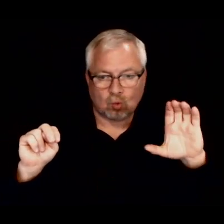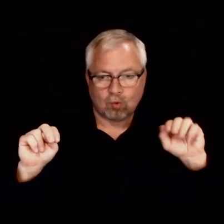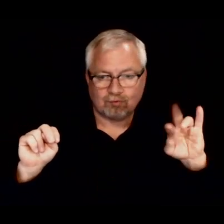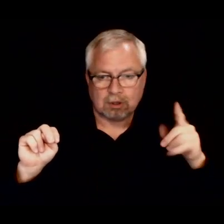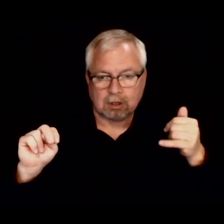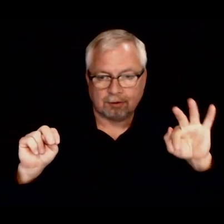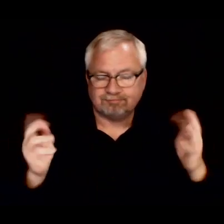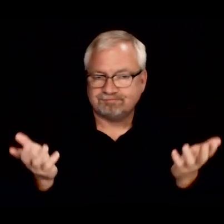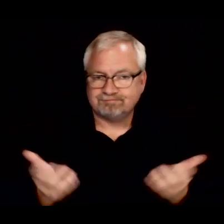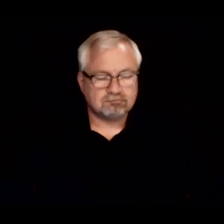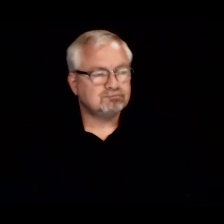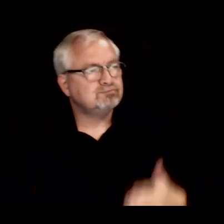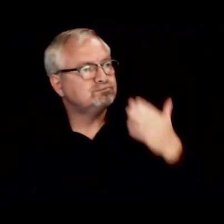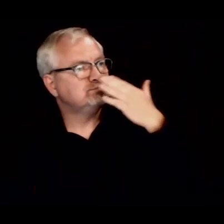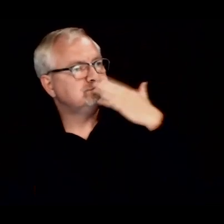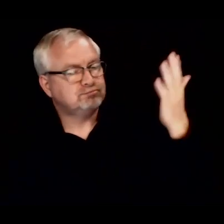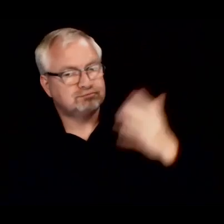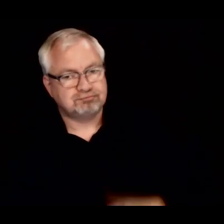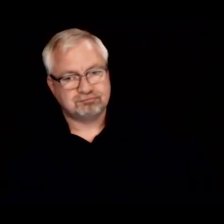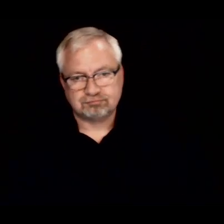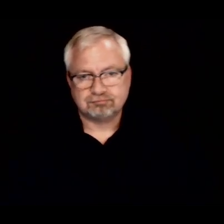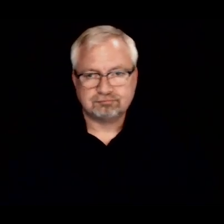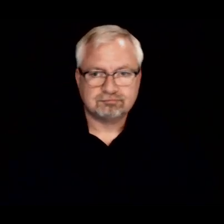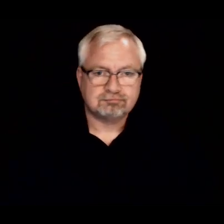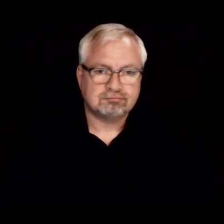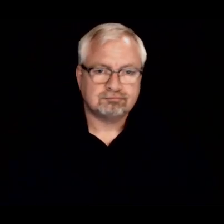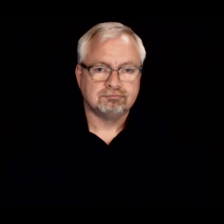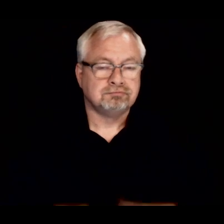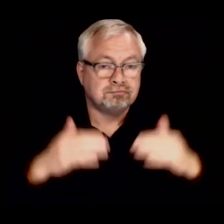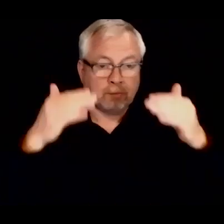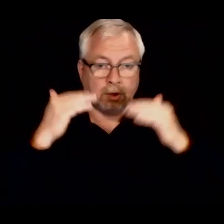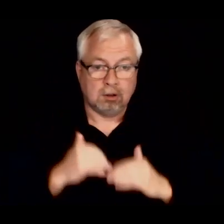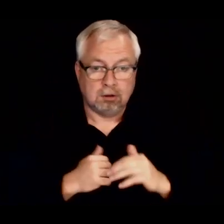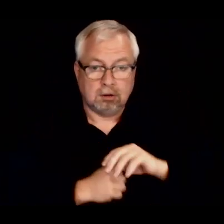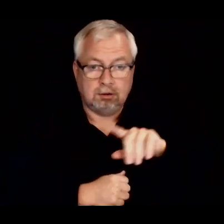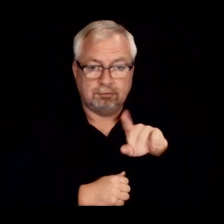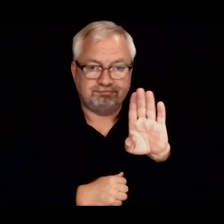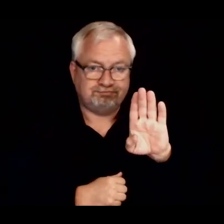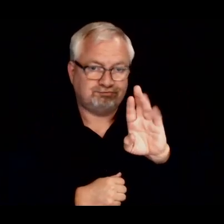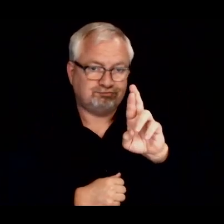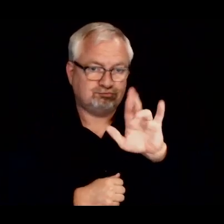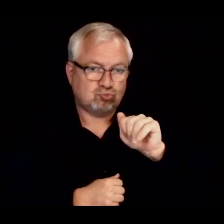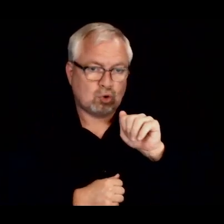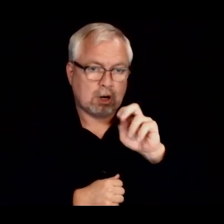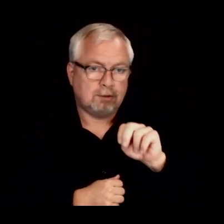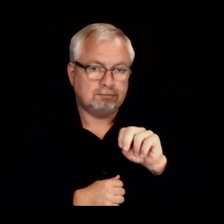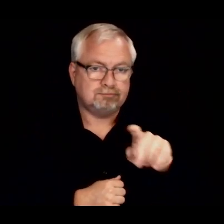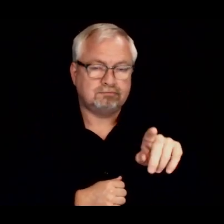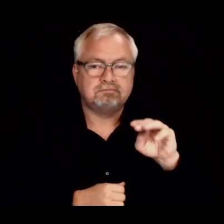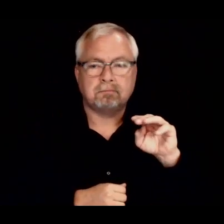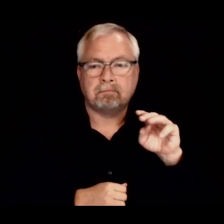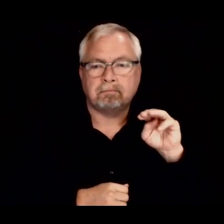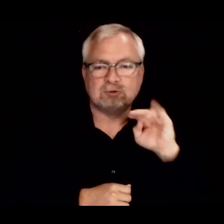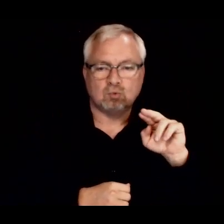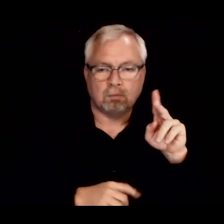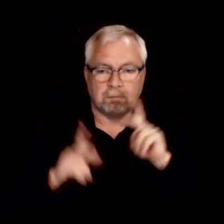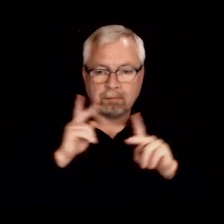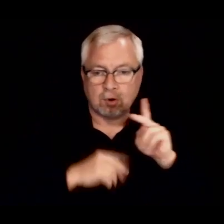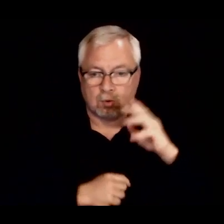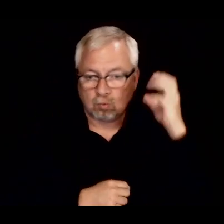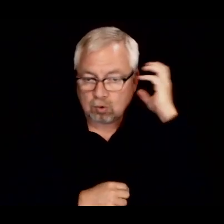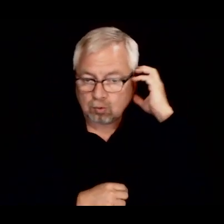Your next question comes from the line of Brian Bax of Minnesota Public Radio News. Your line is open. Hey, thanks. I'm glad